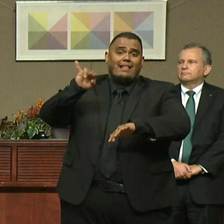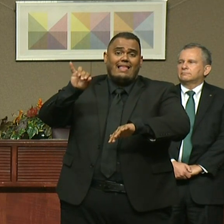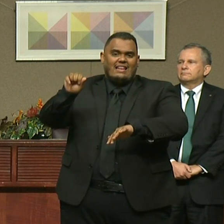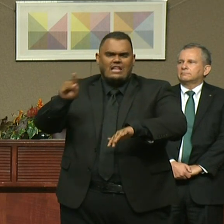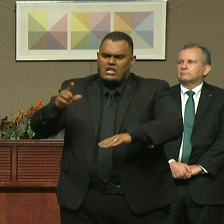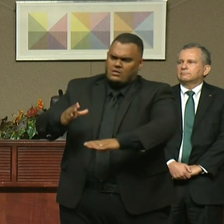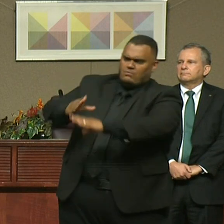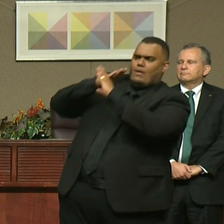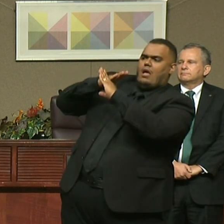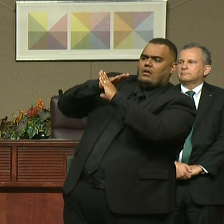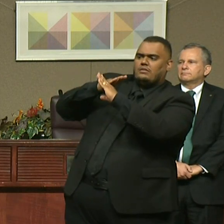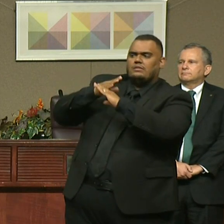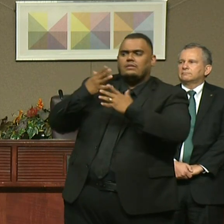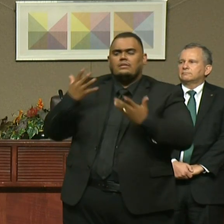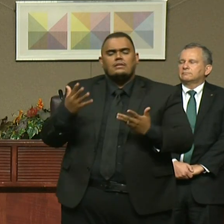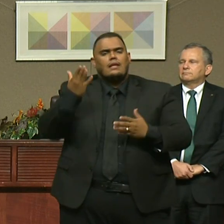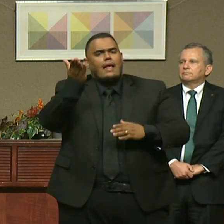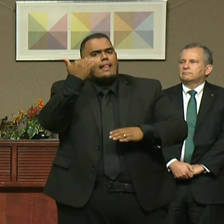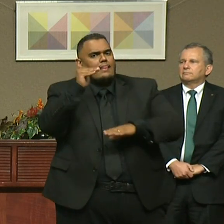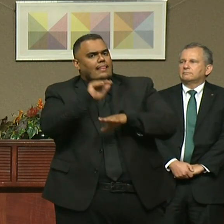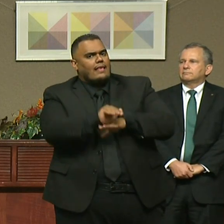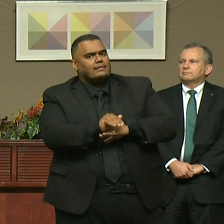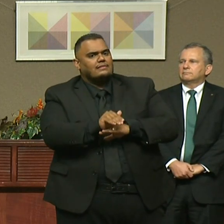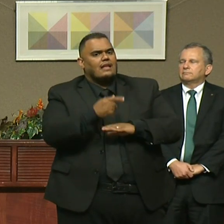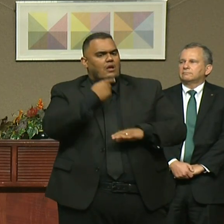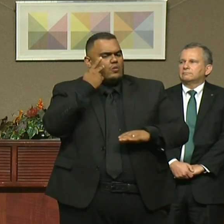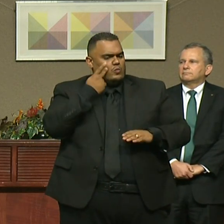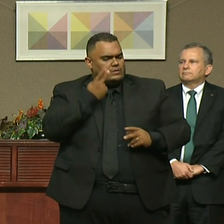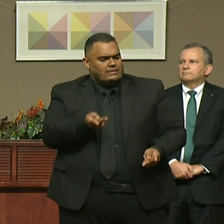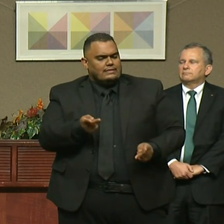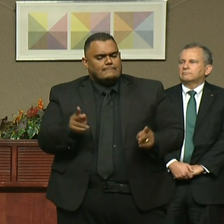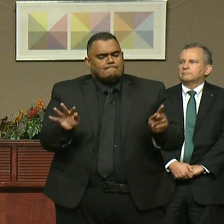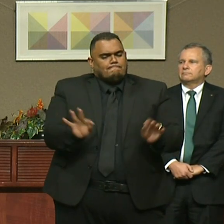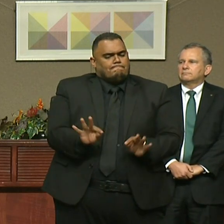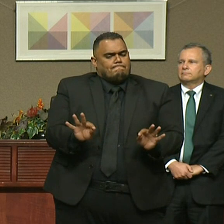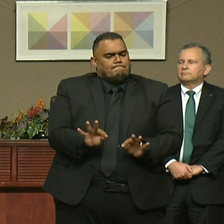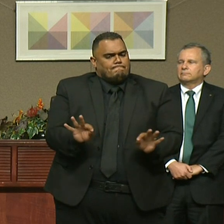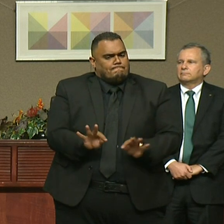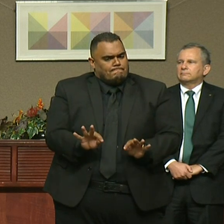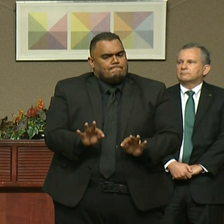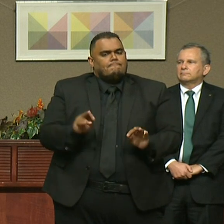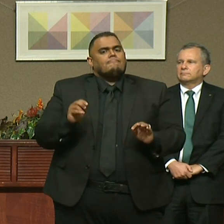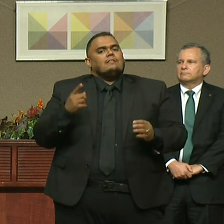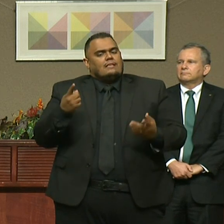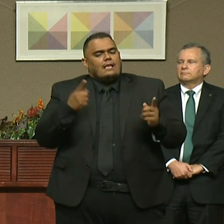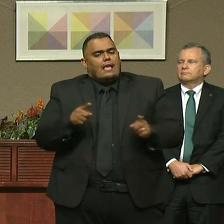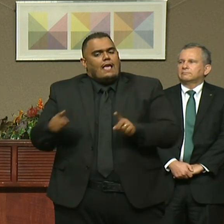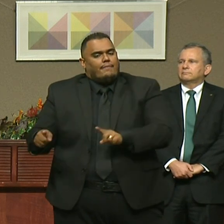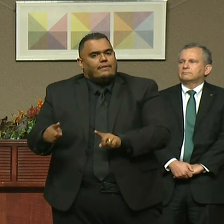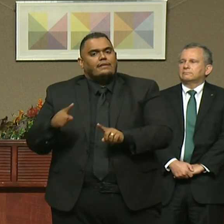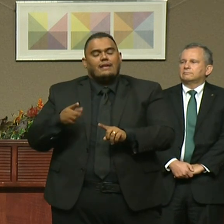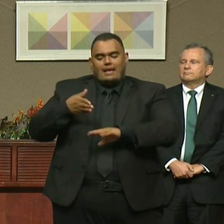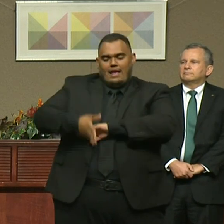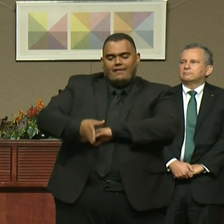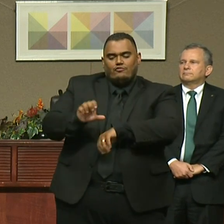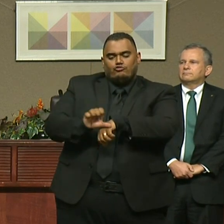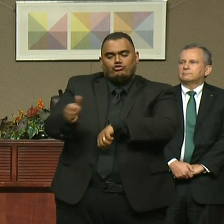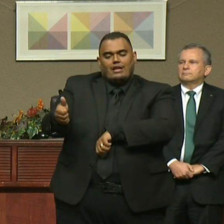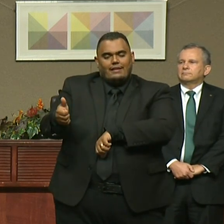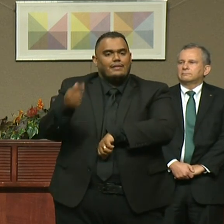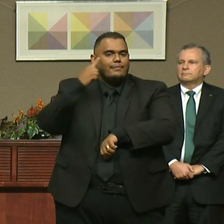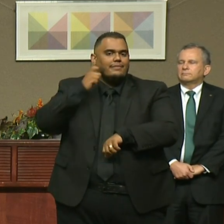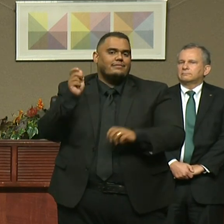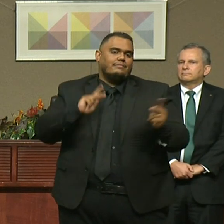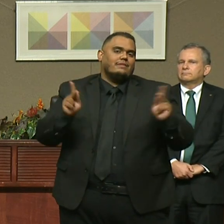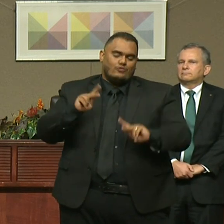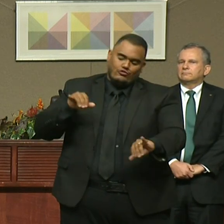night there was very, very little activity after 10 o'clock, and it's because the good people are staying inside and we can spot the people that